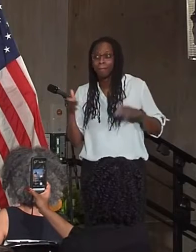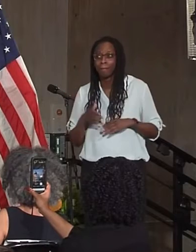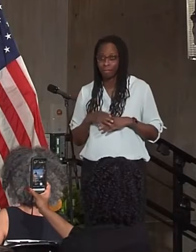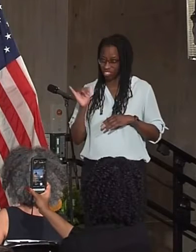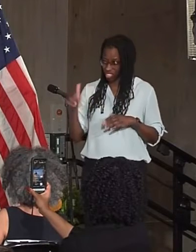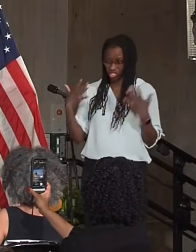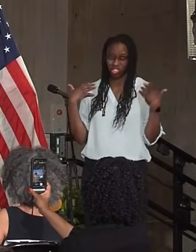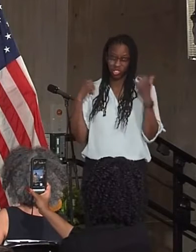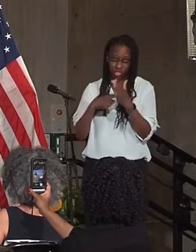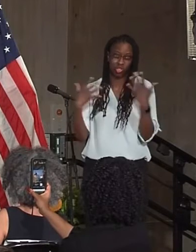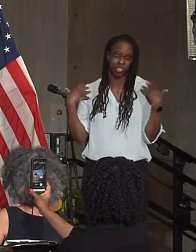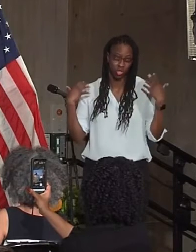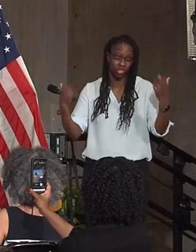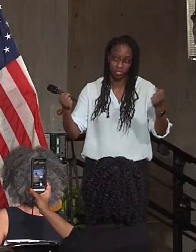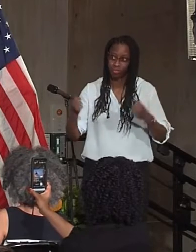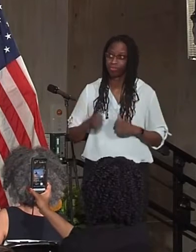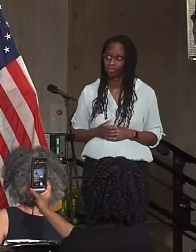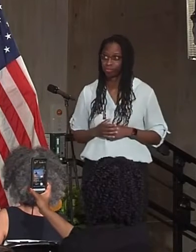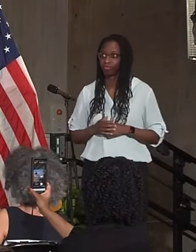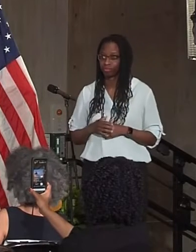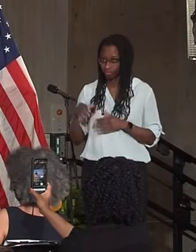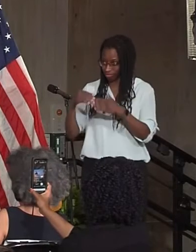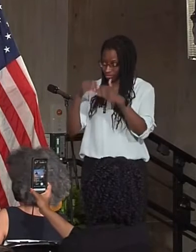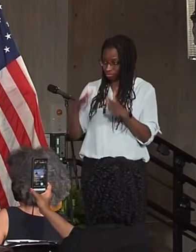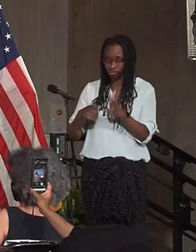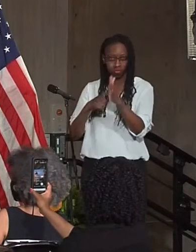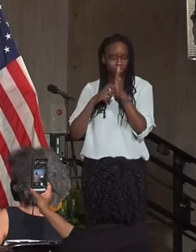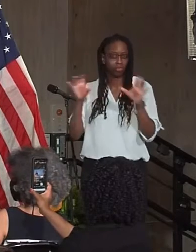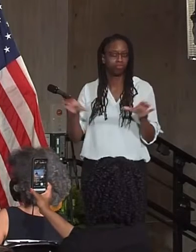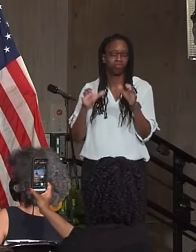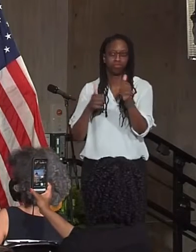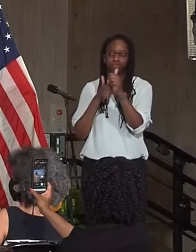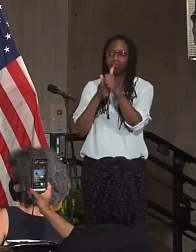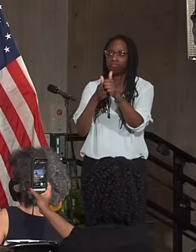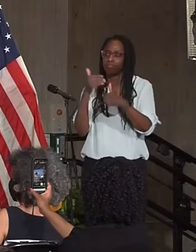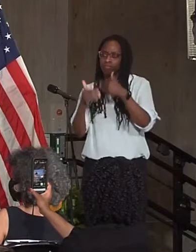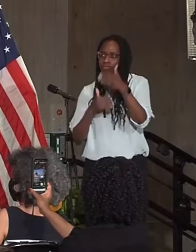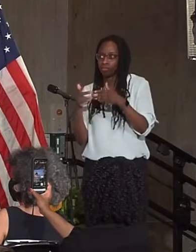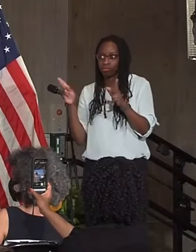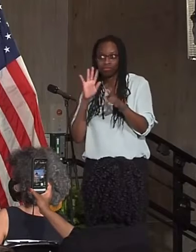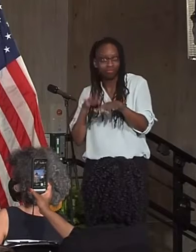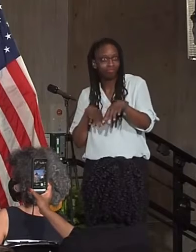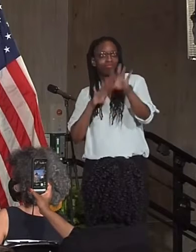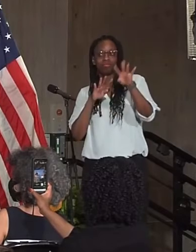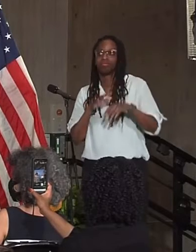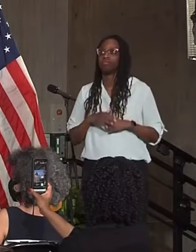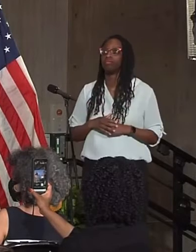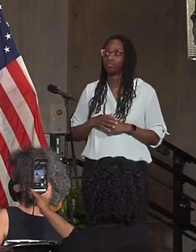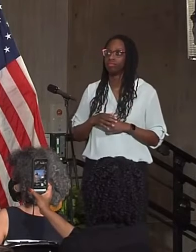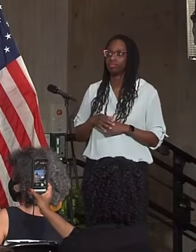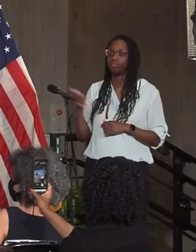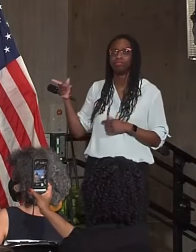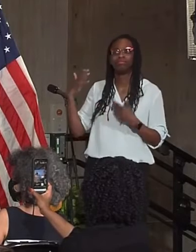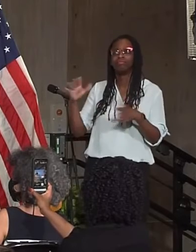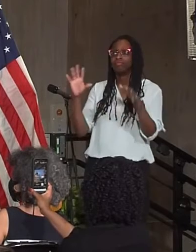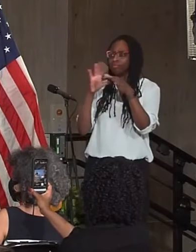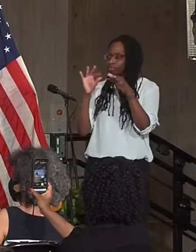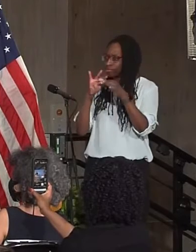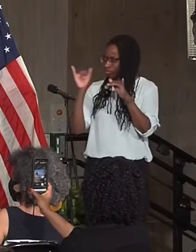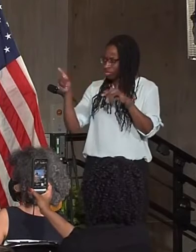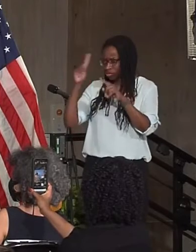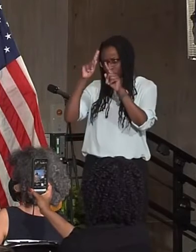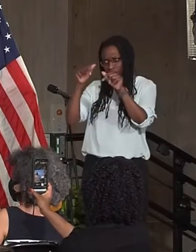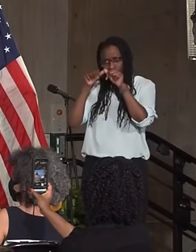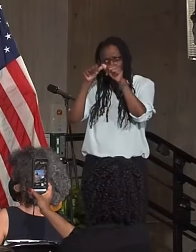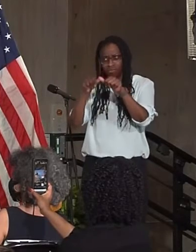Mayor Janey has been intentional throughout her life to the pursuit of equity, from education to contracting